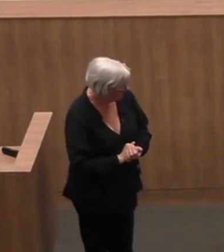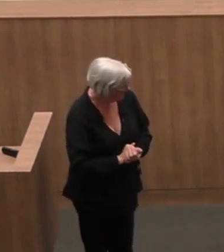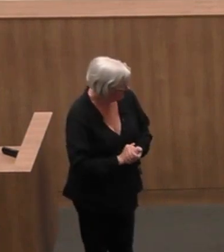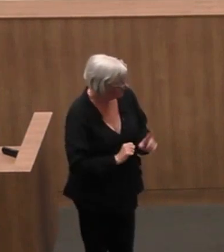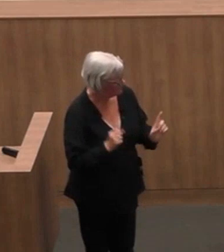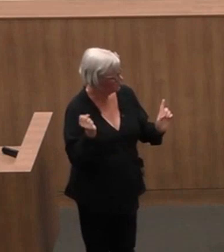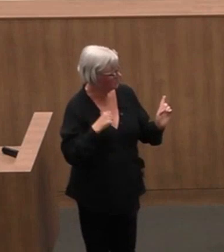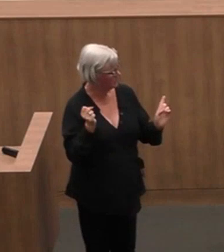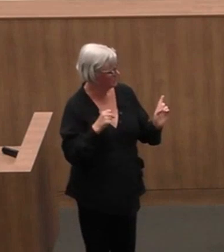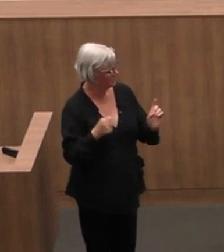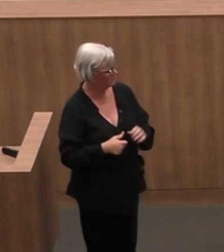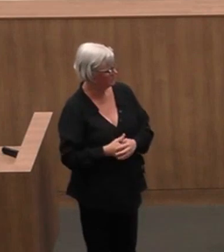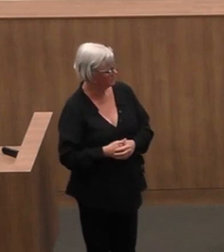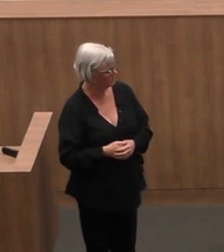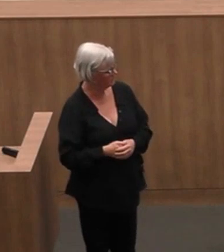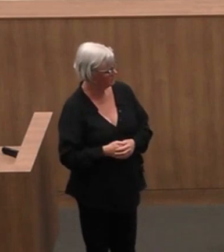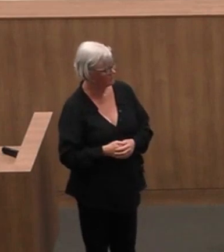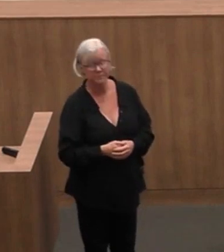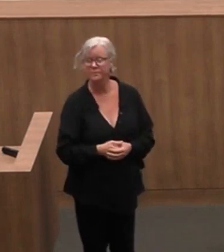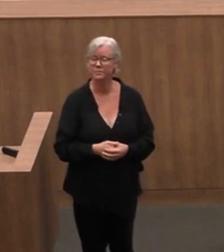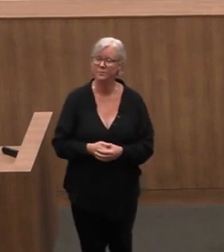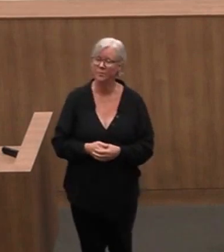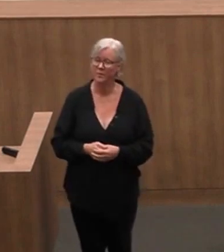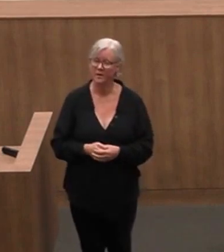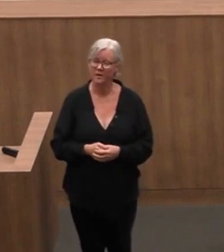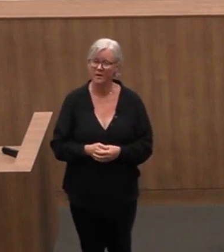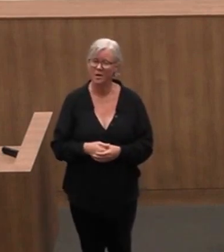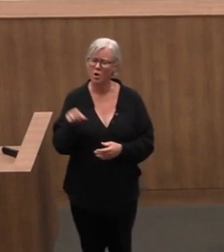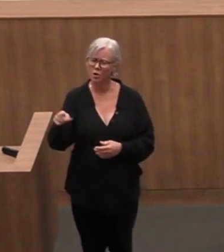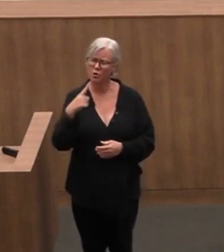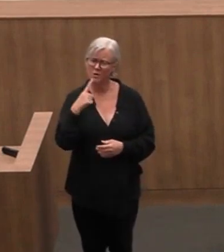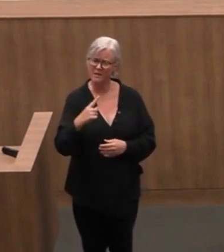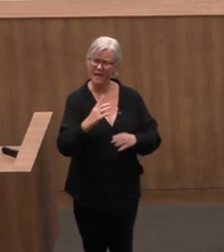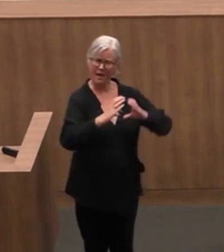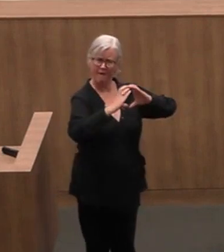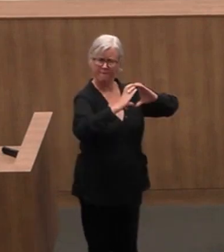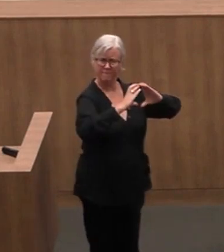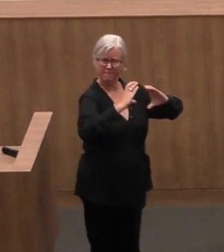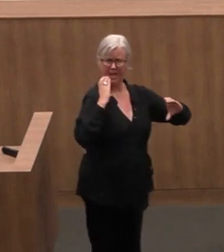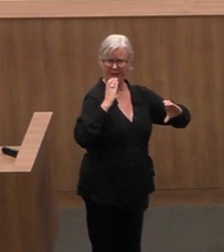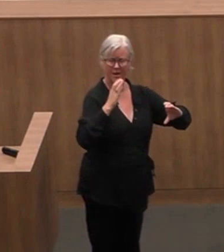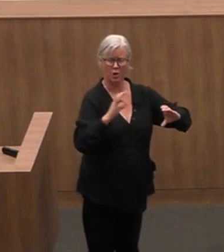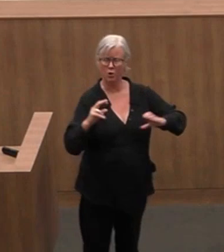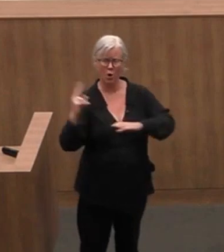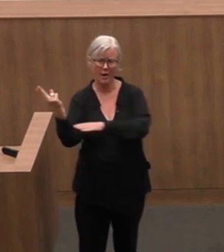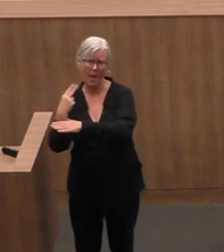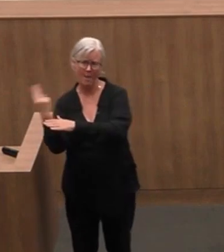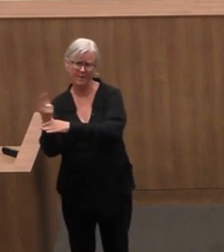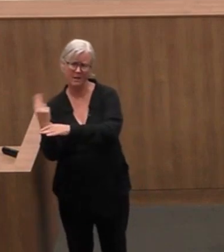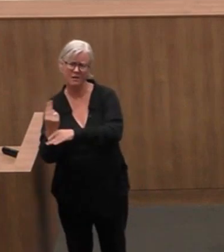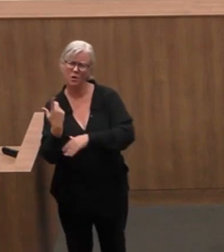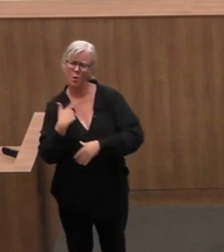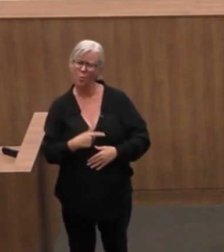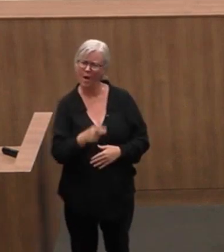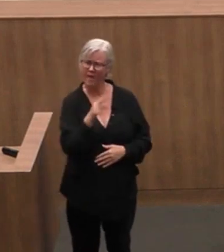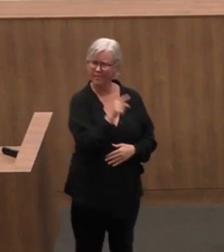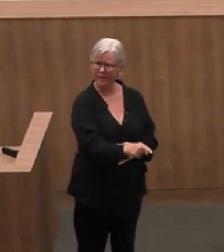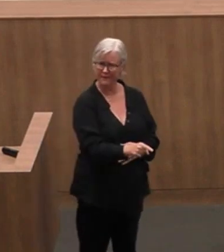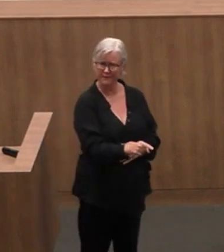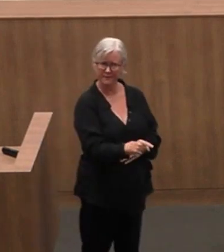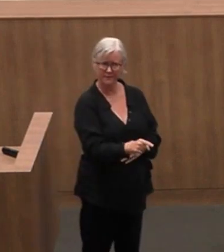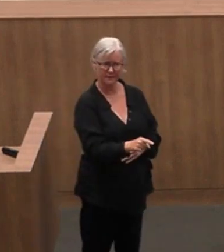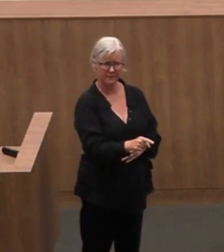Yeah. So you talked about going in the van rather than taking the ambulance. Why did you make that choice